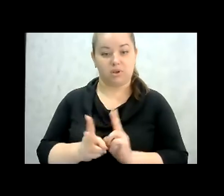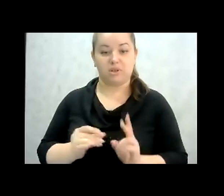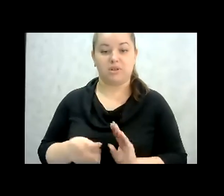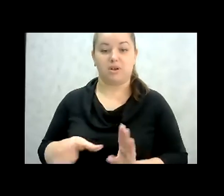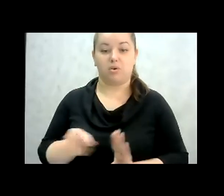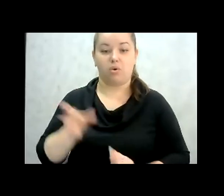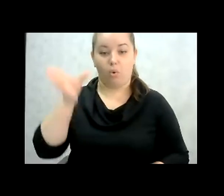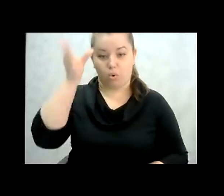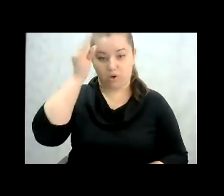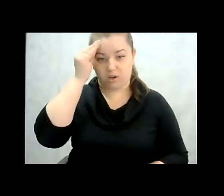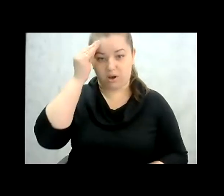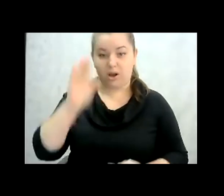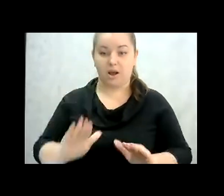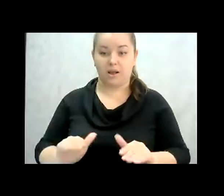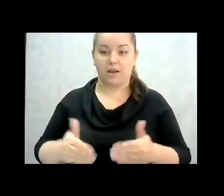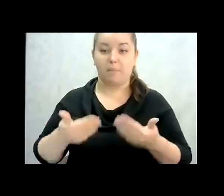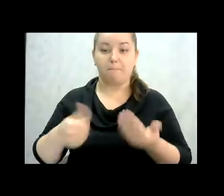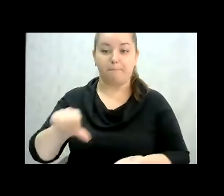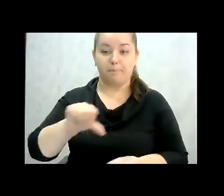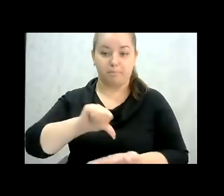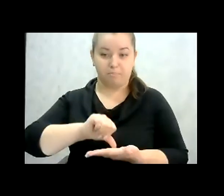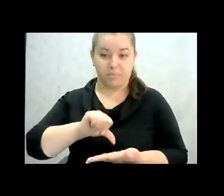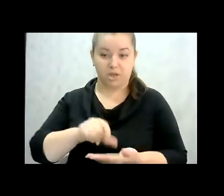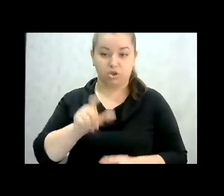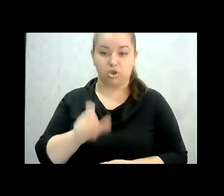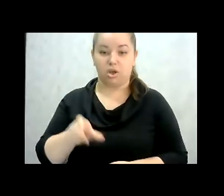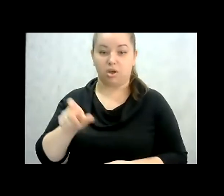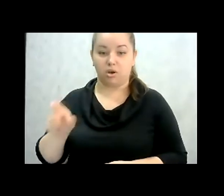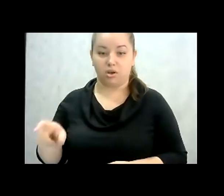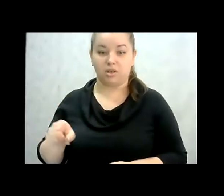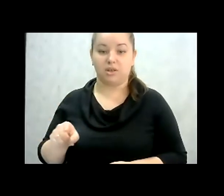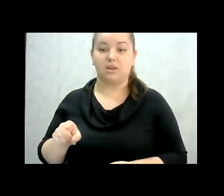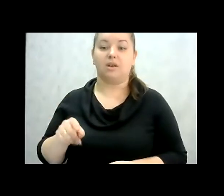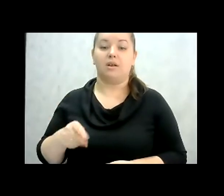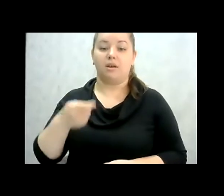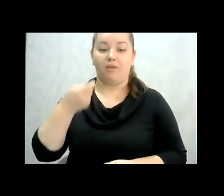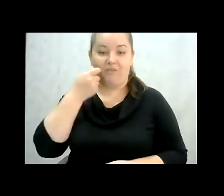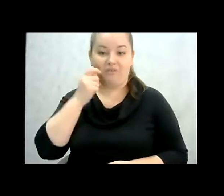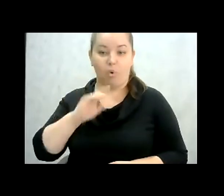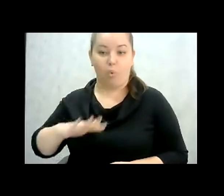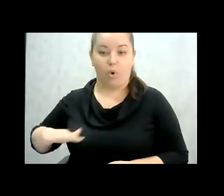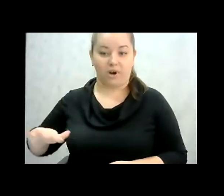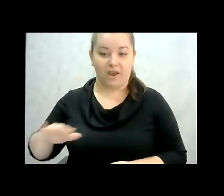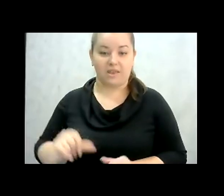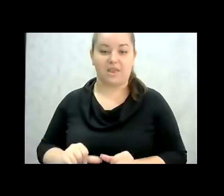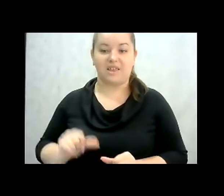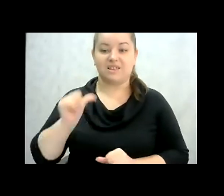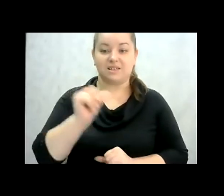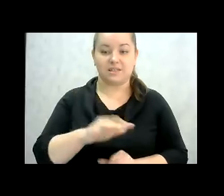observers. And this is something which could be achieved through a comprehensive and inclusive process of electoral